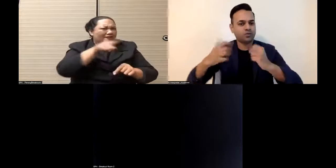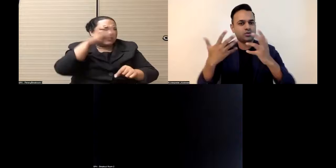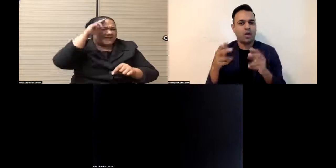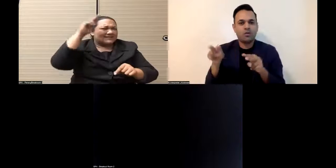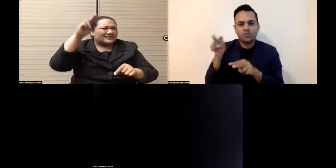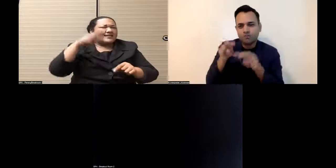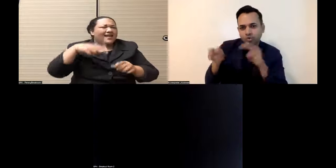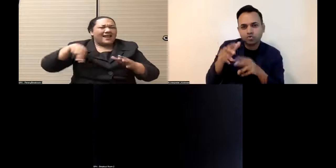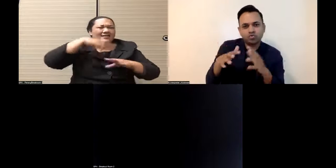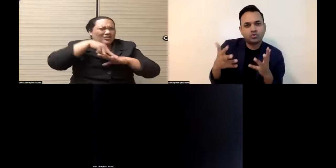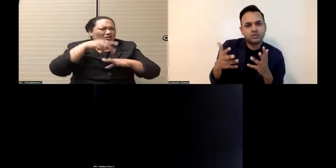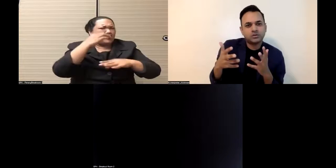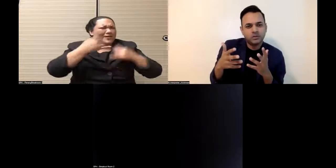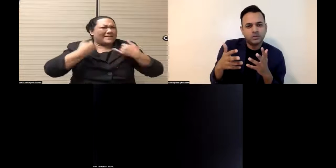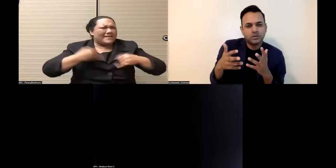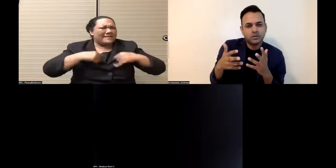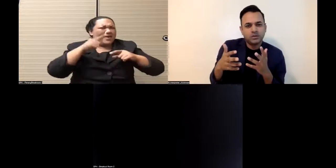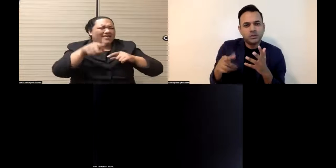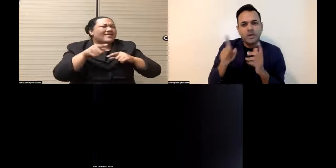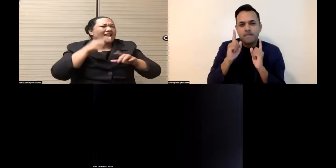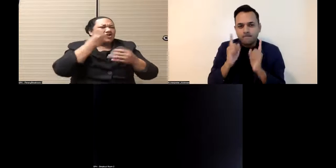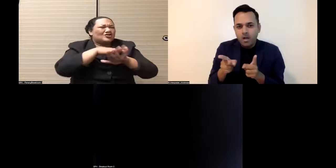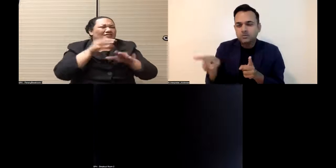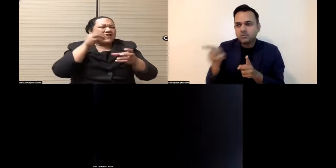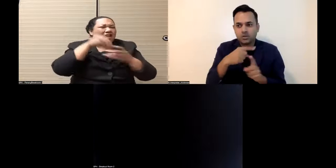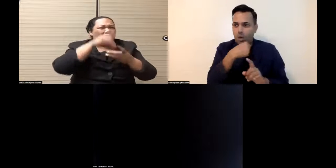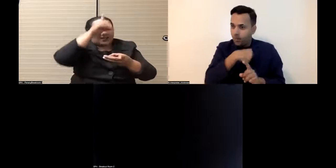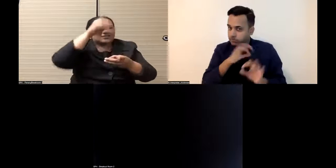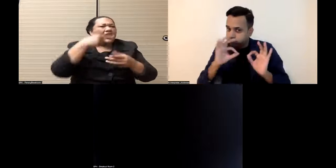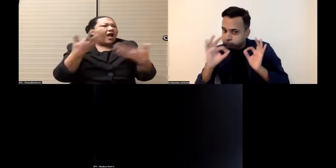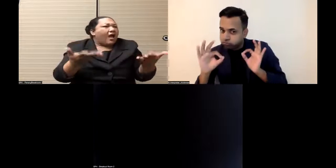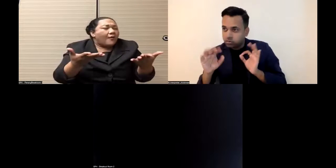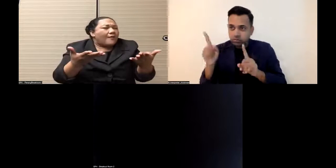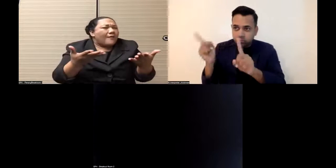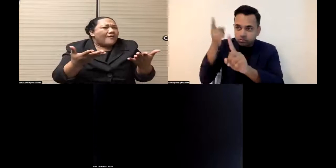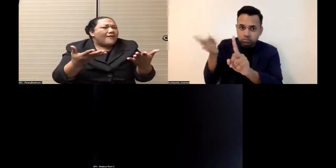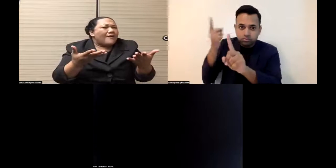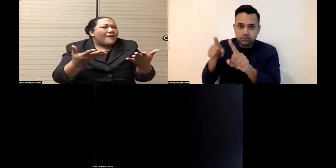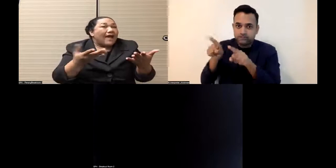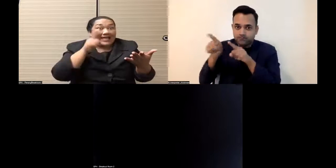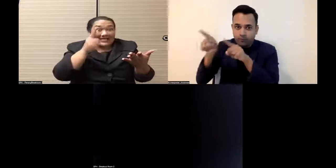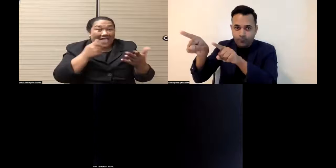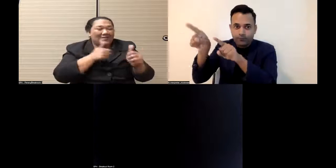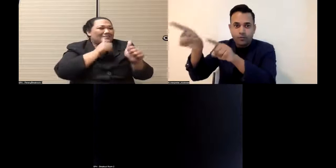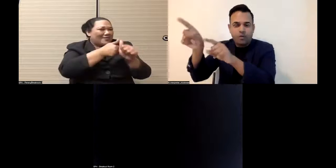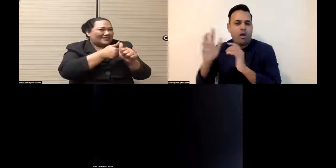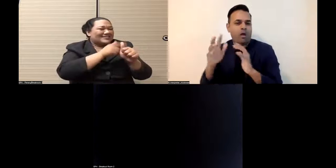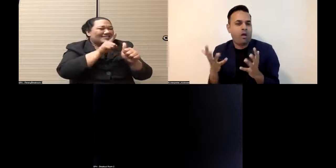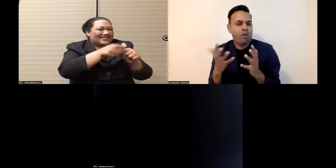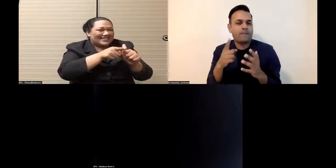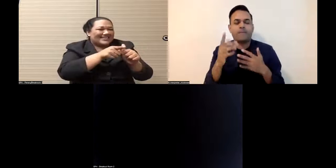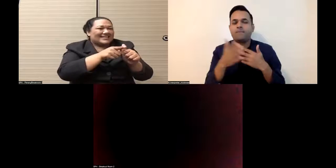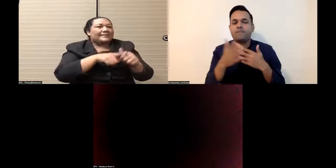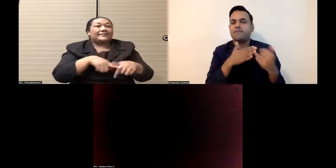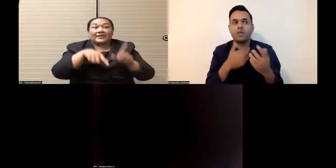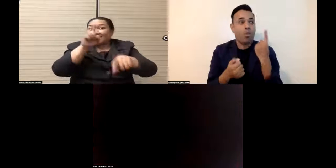a one-size-fits-all approach, as there are so many differences in terms of availability of resources and contexts across